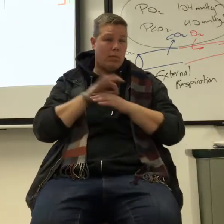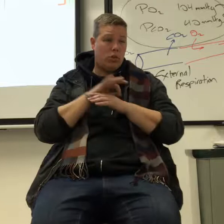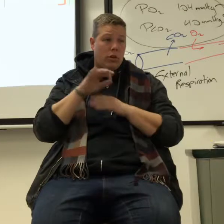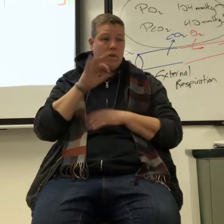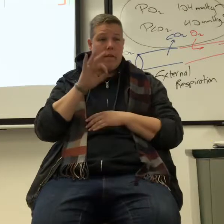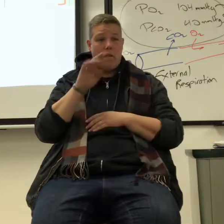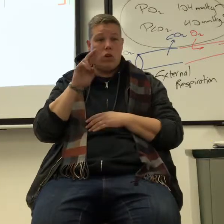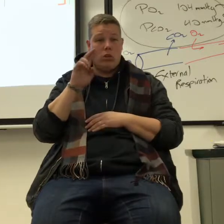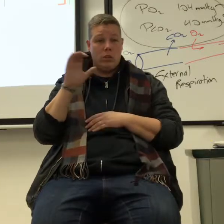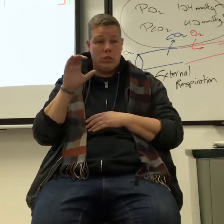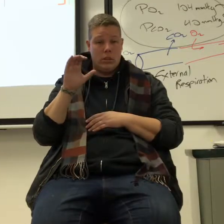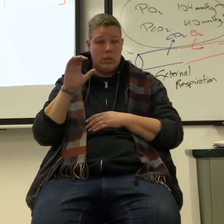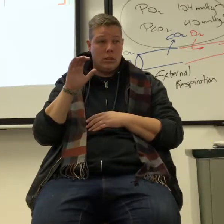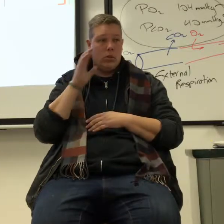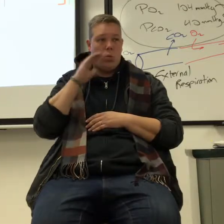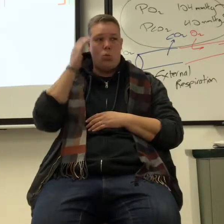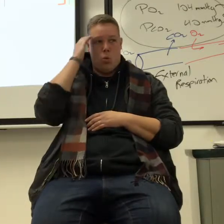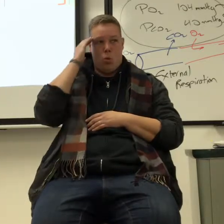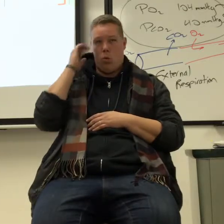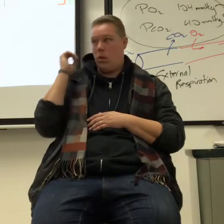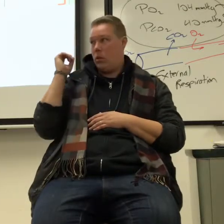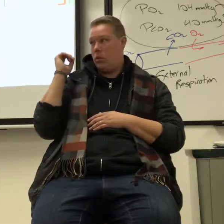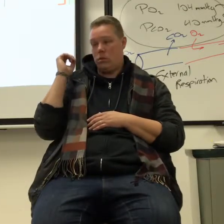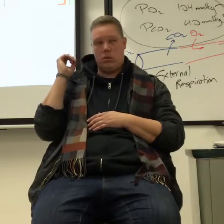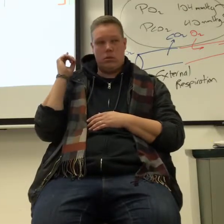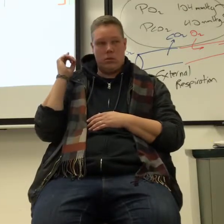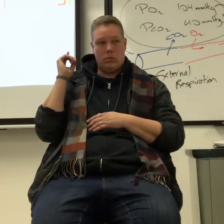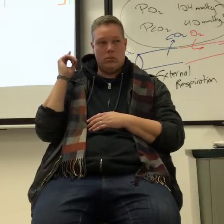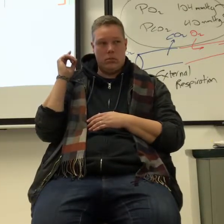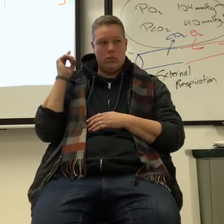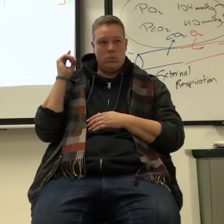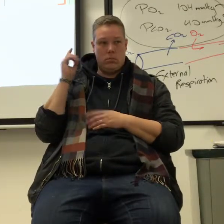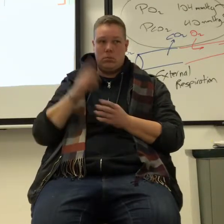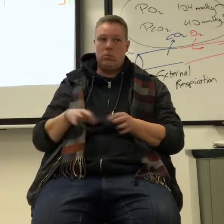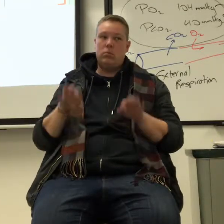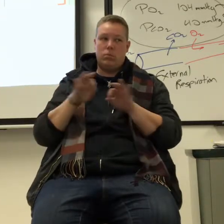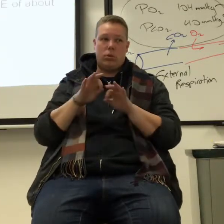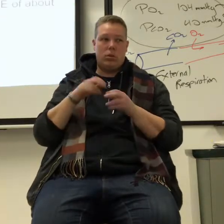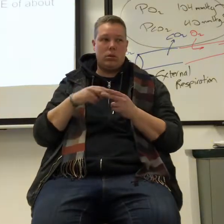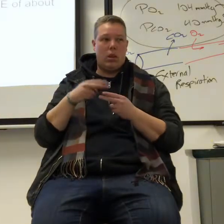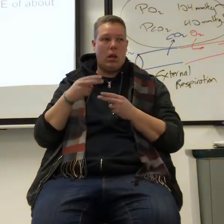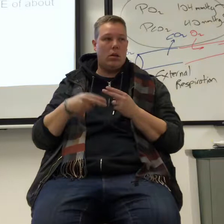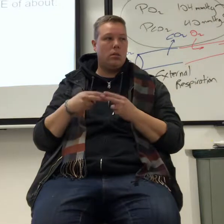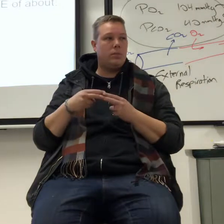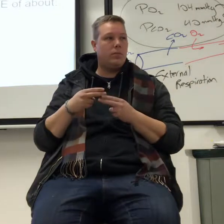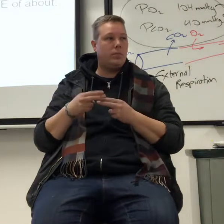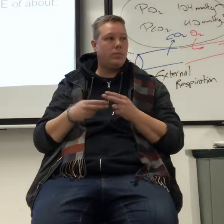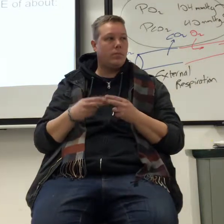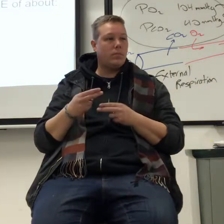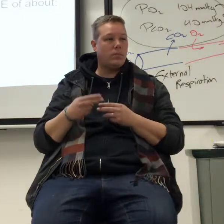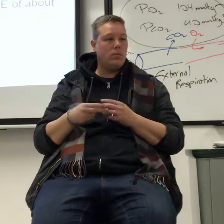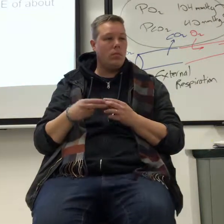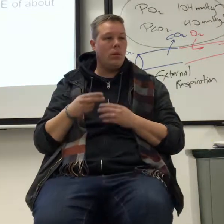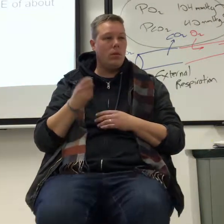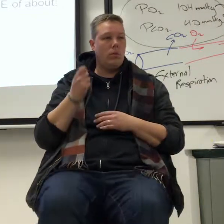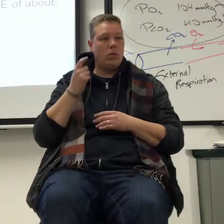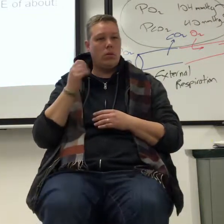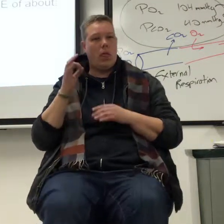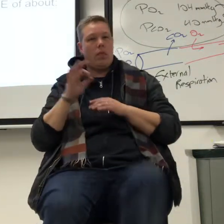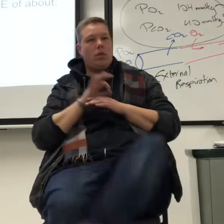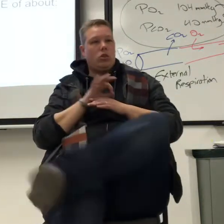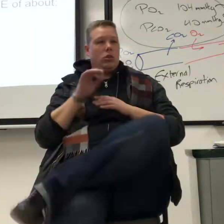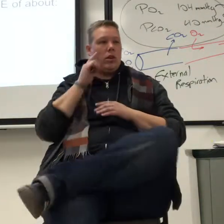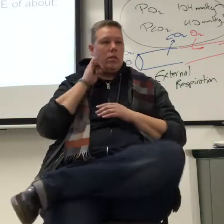FRC. Note that slide. You're going to have to understand the function of it, because